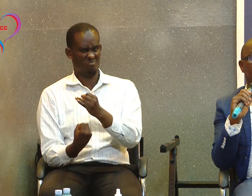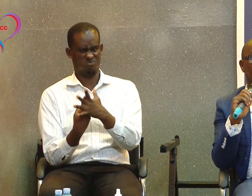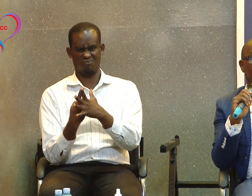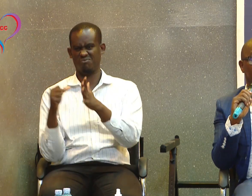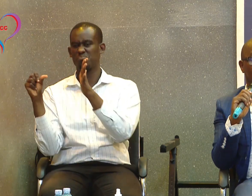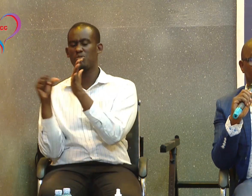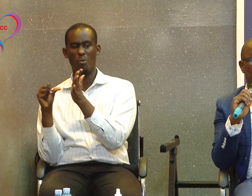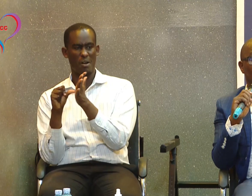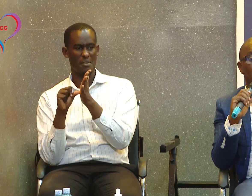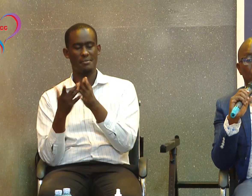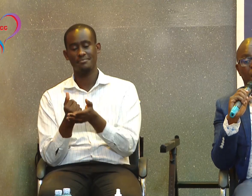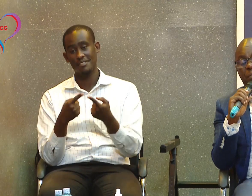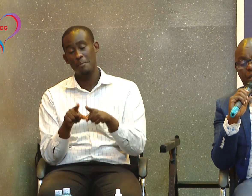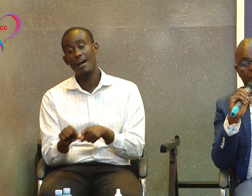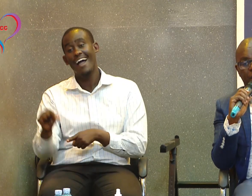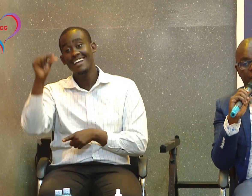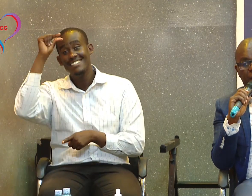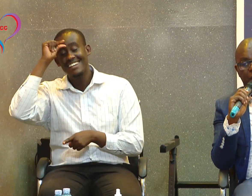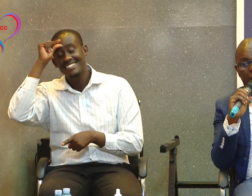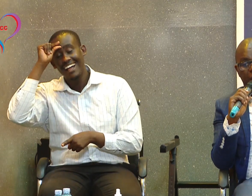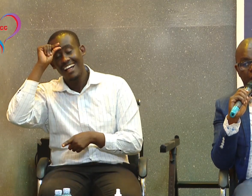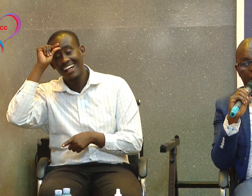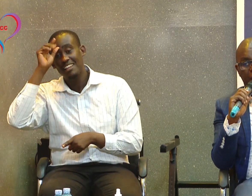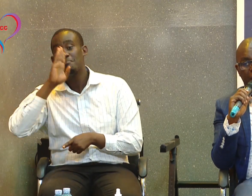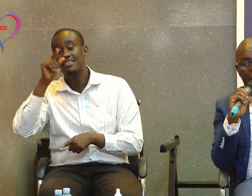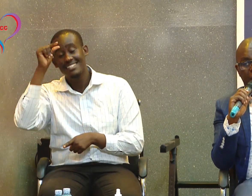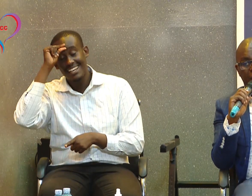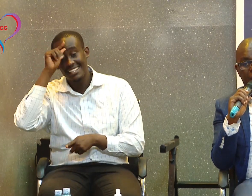whenever he was in the Gentiles, he brought harmony and peace. When